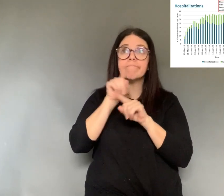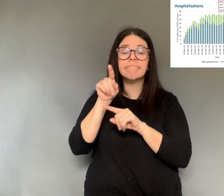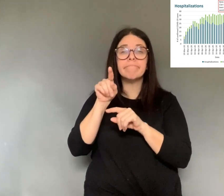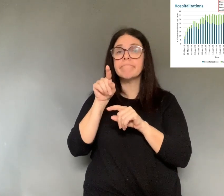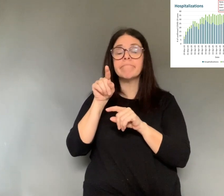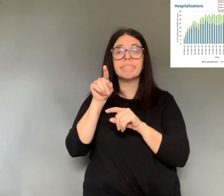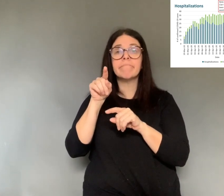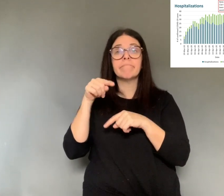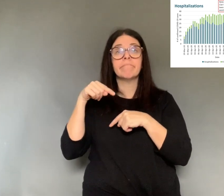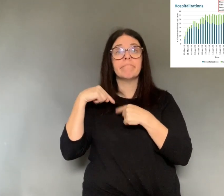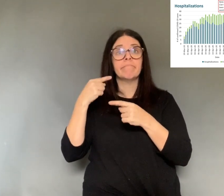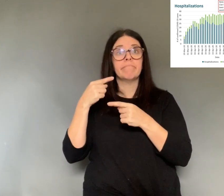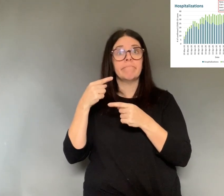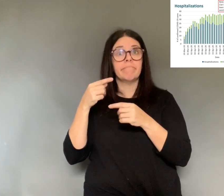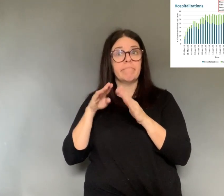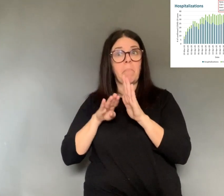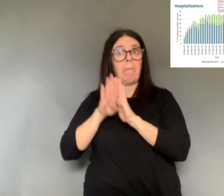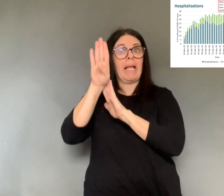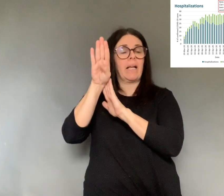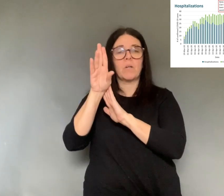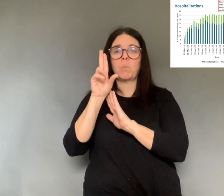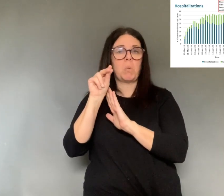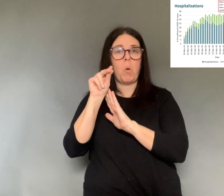decrease in the past 7 days.